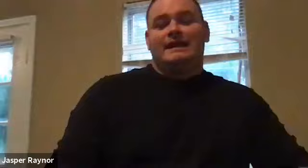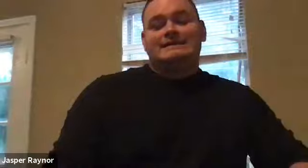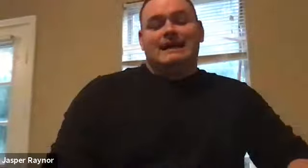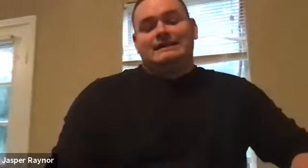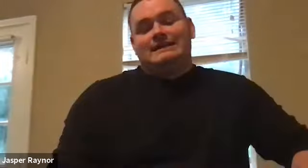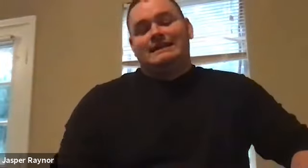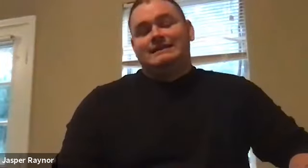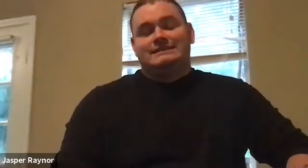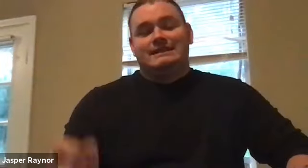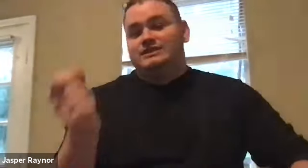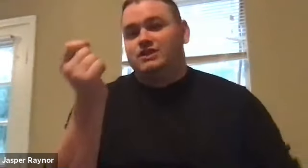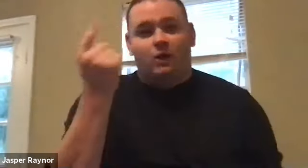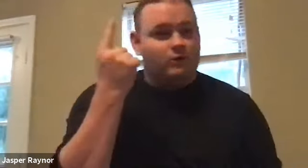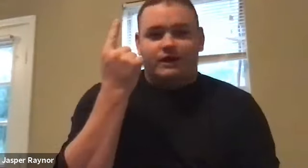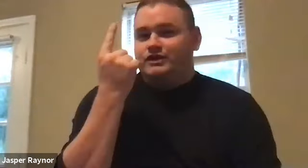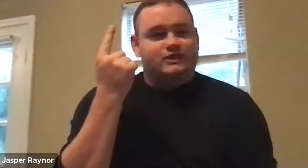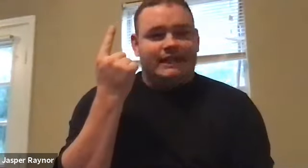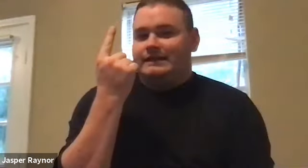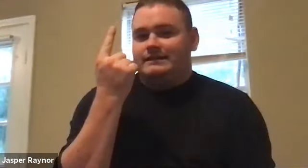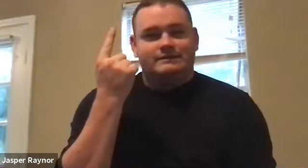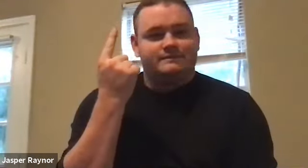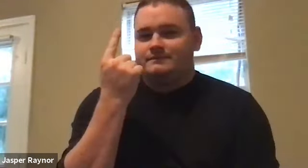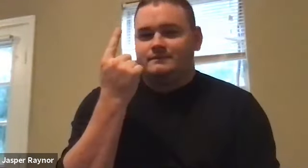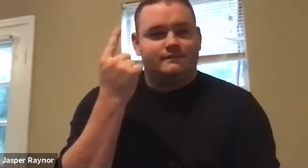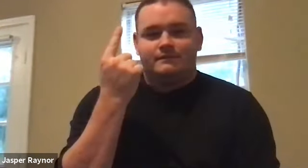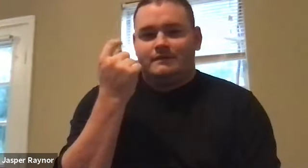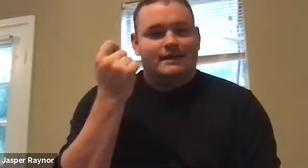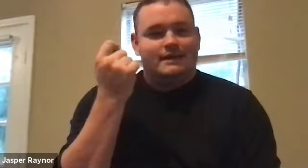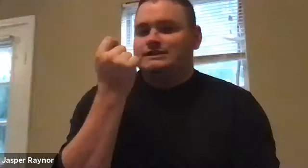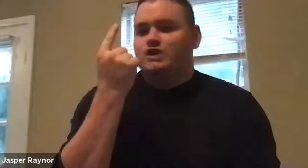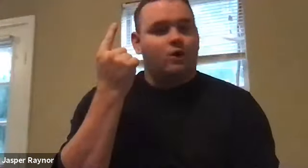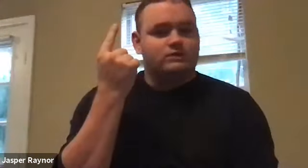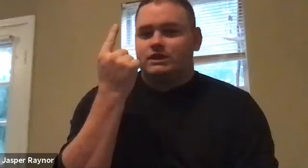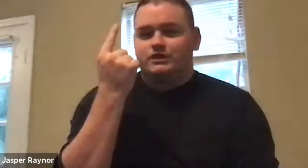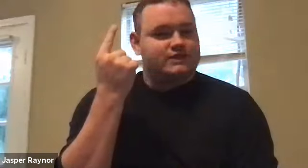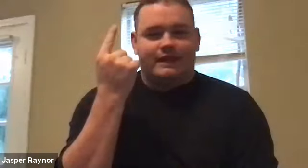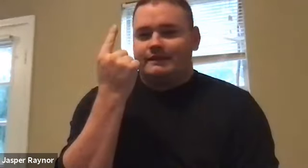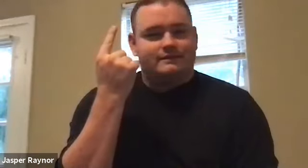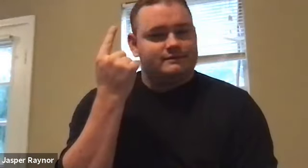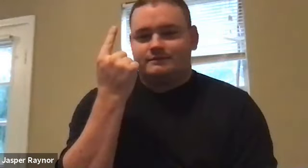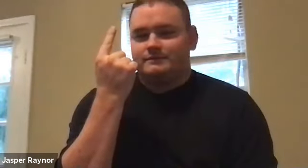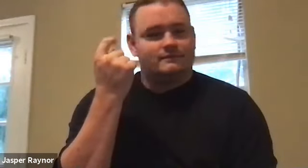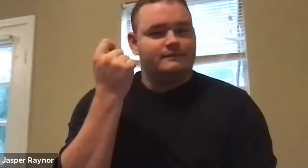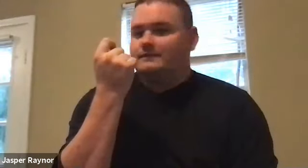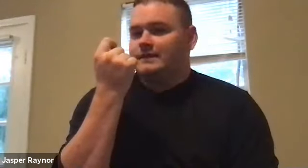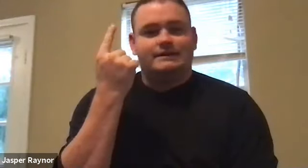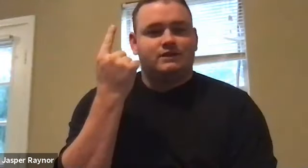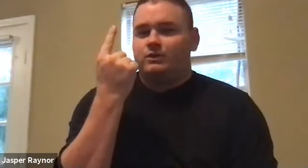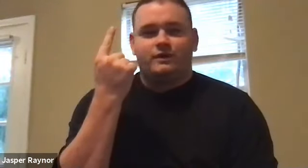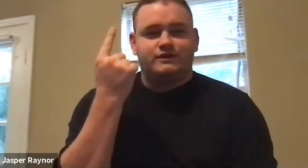Next sign is don't understand. I don't understand. I don't